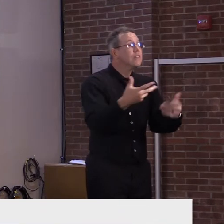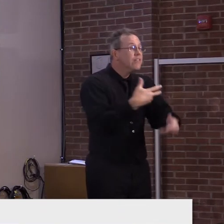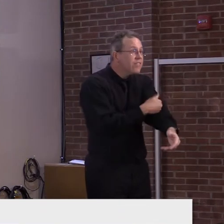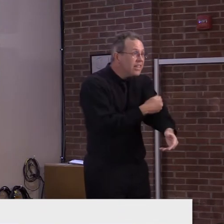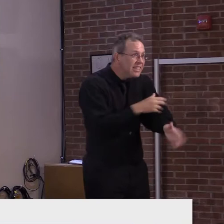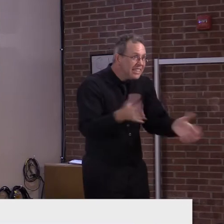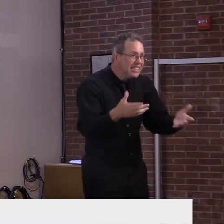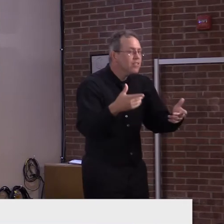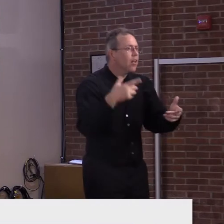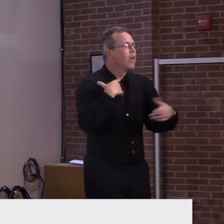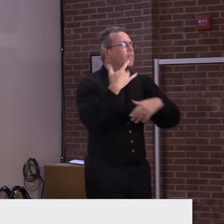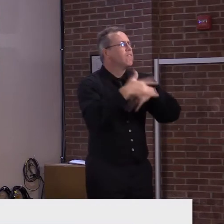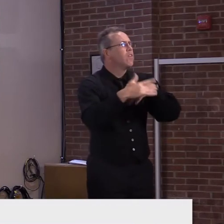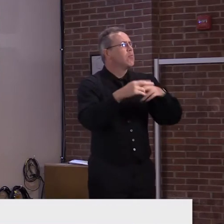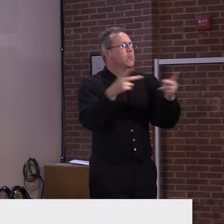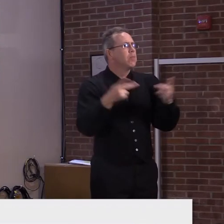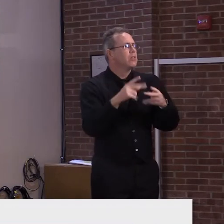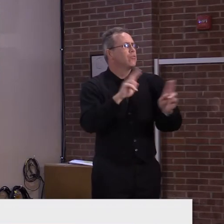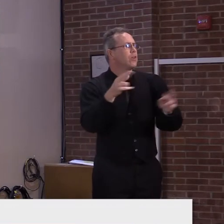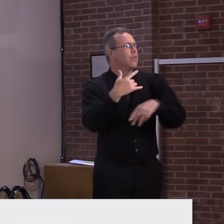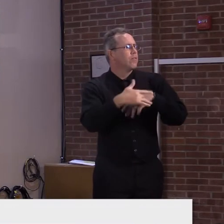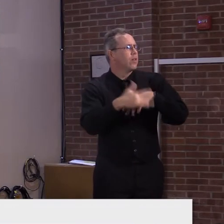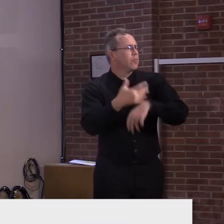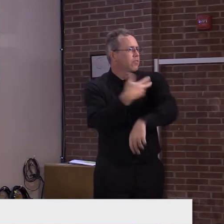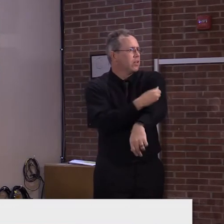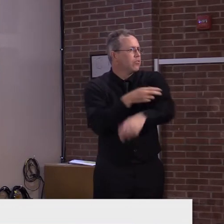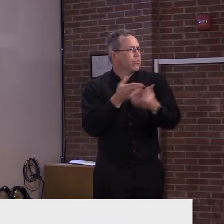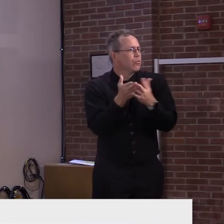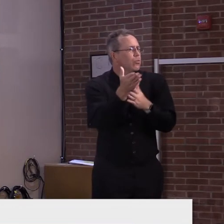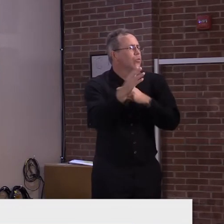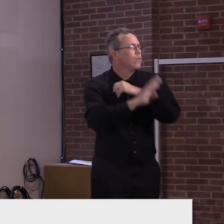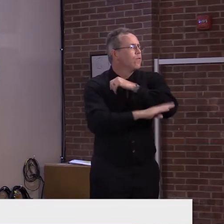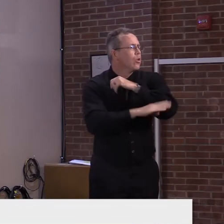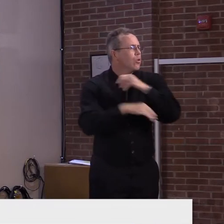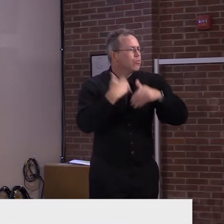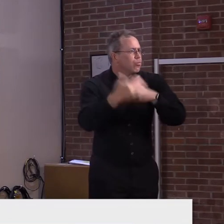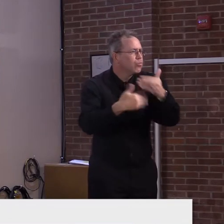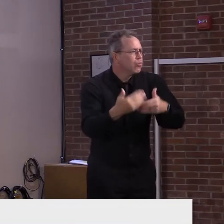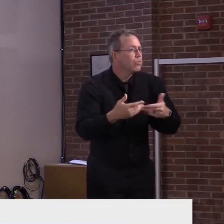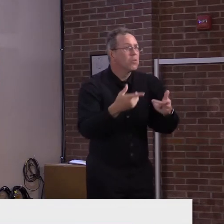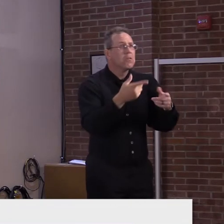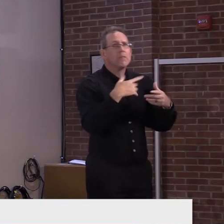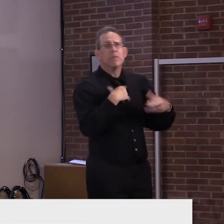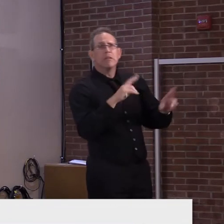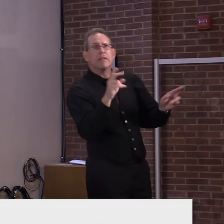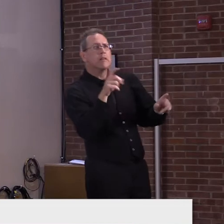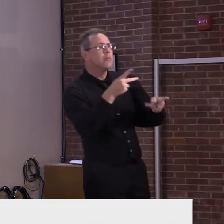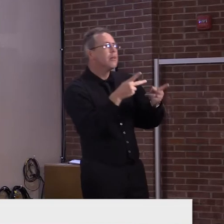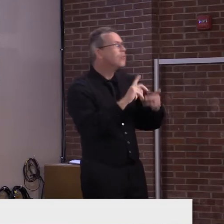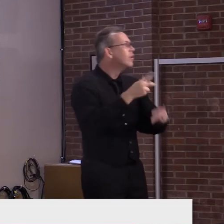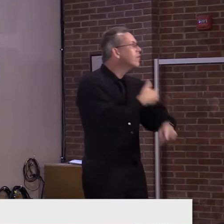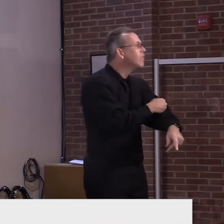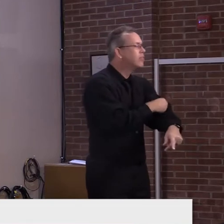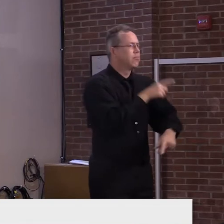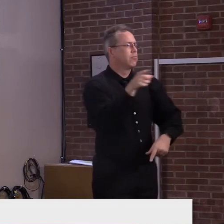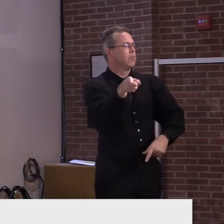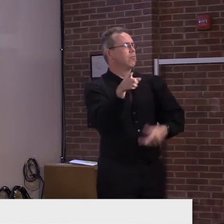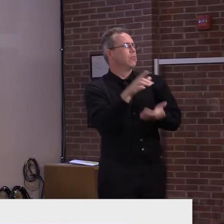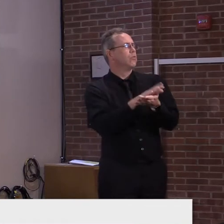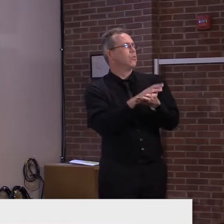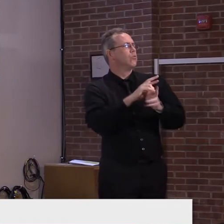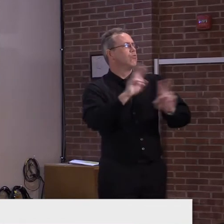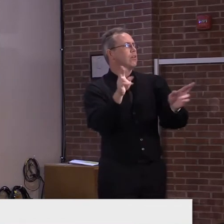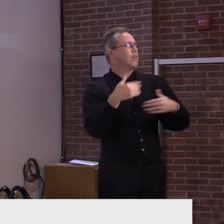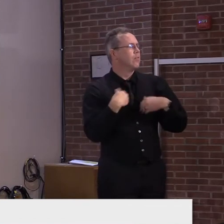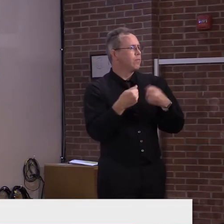fall. It's a great opportunity to get your first and second dose. I especially want to encourage everyone ages 12